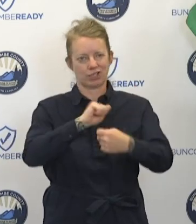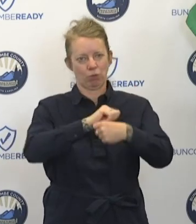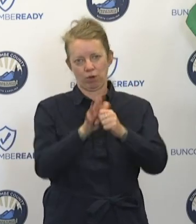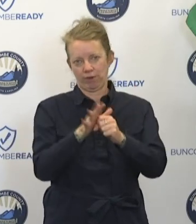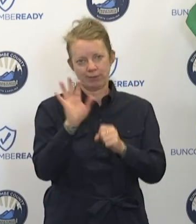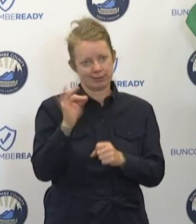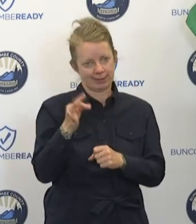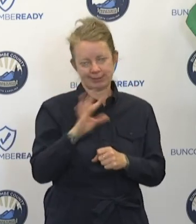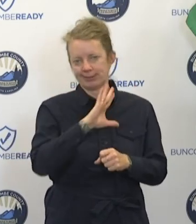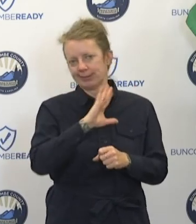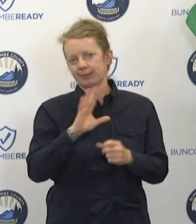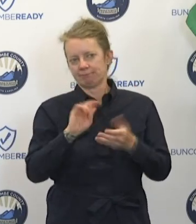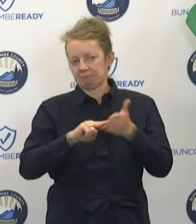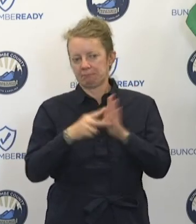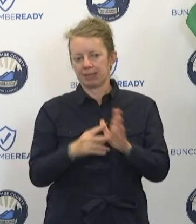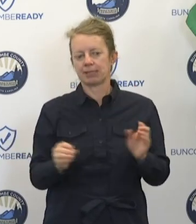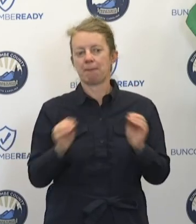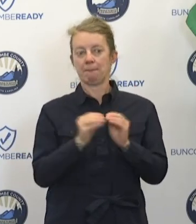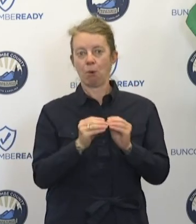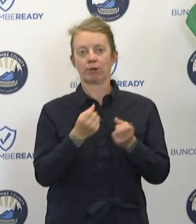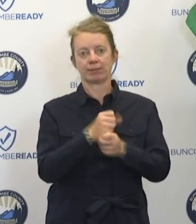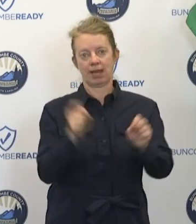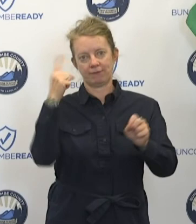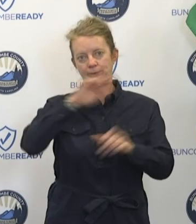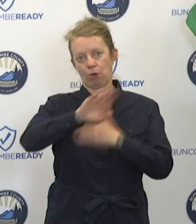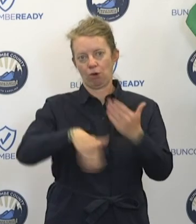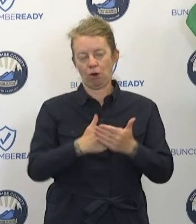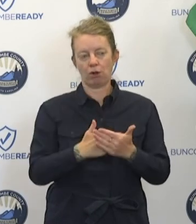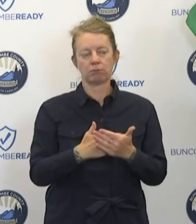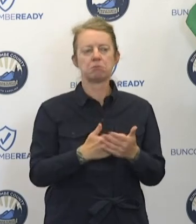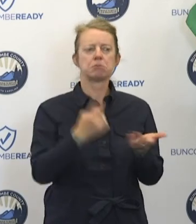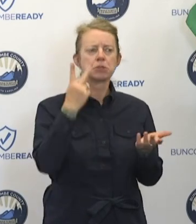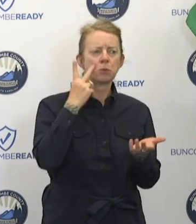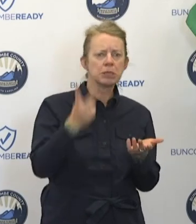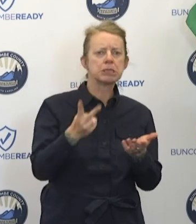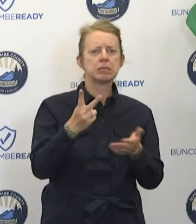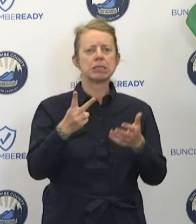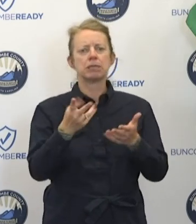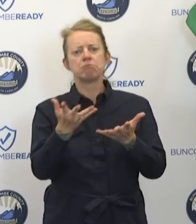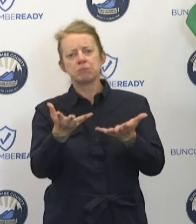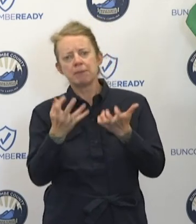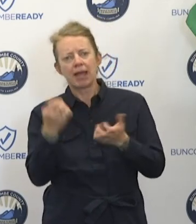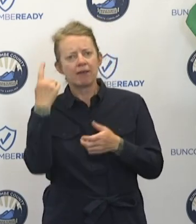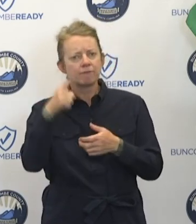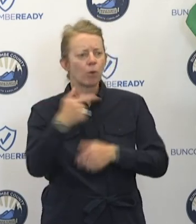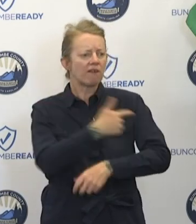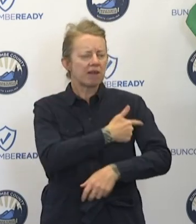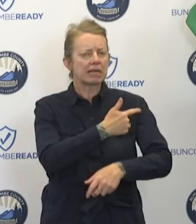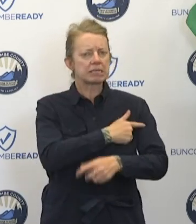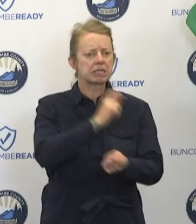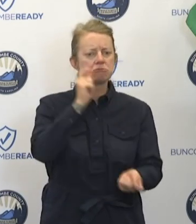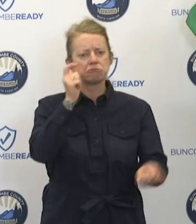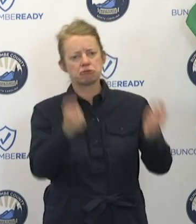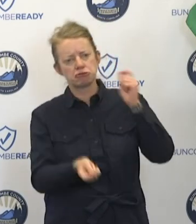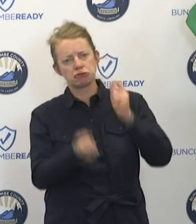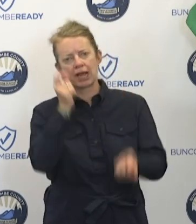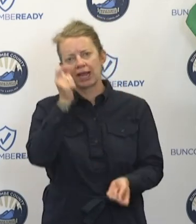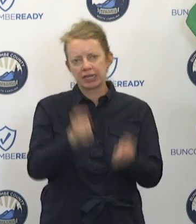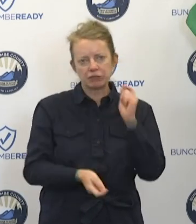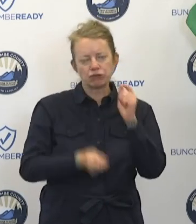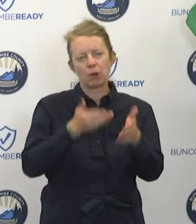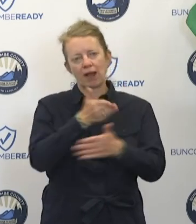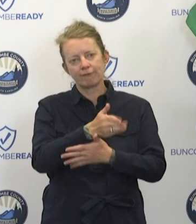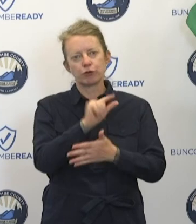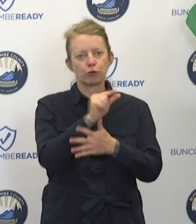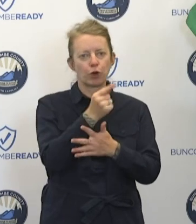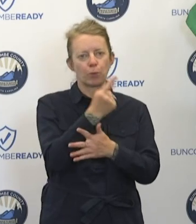are. As the demand for vaccine has changed since the early prioritization groups, we want to make the public